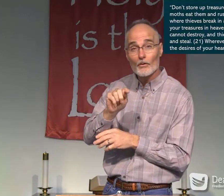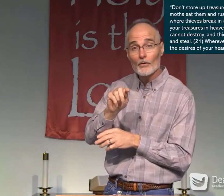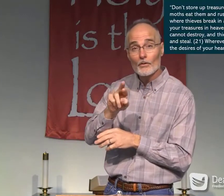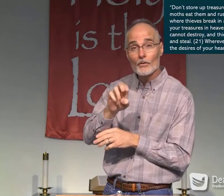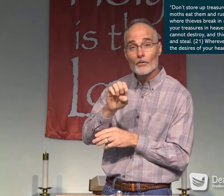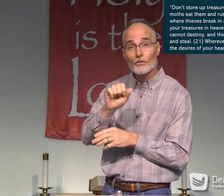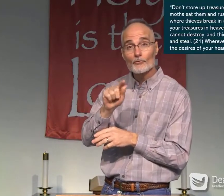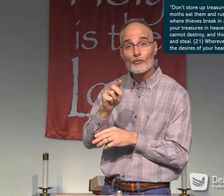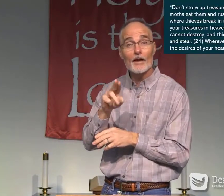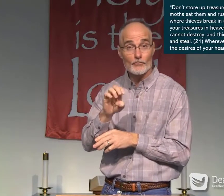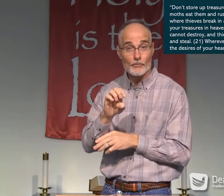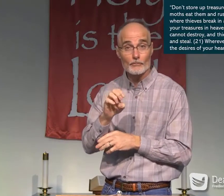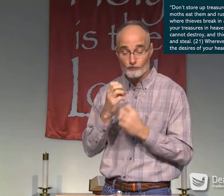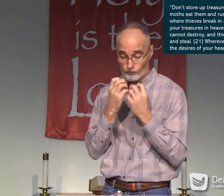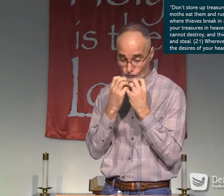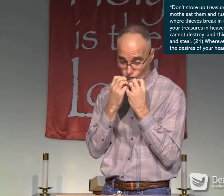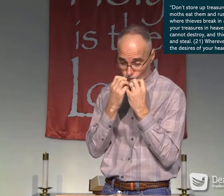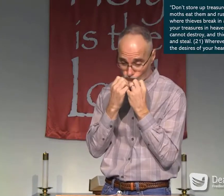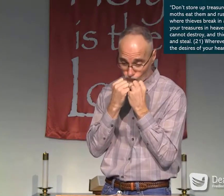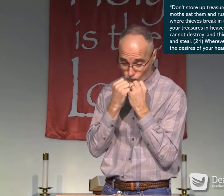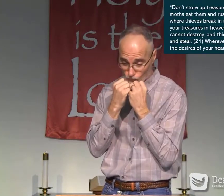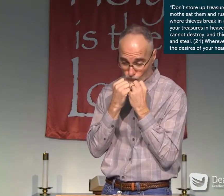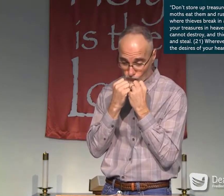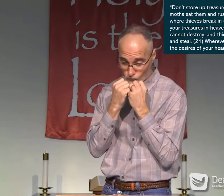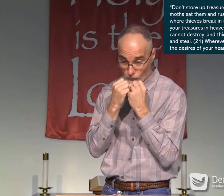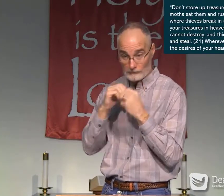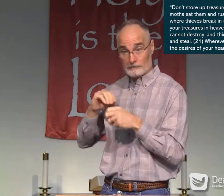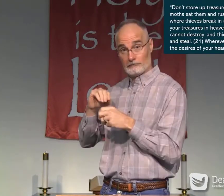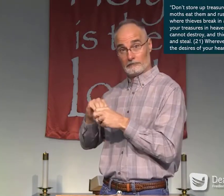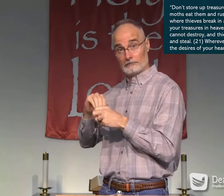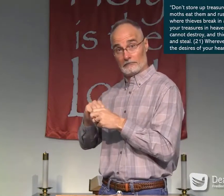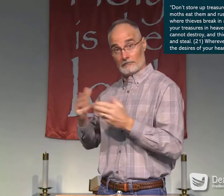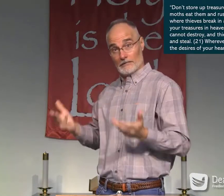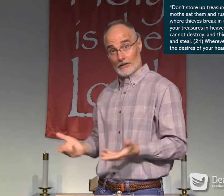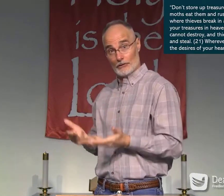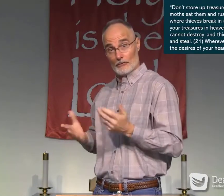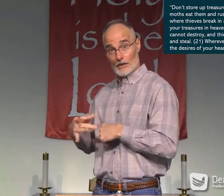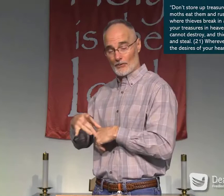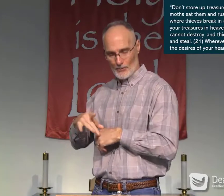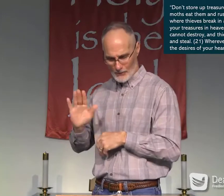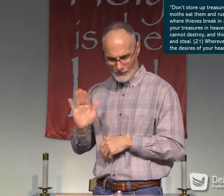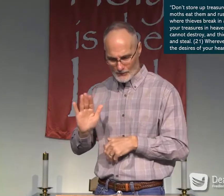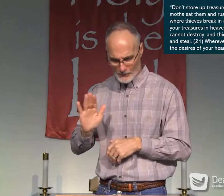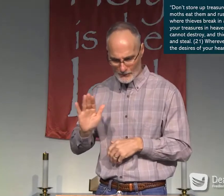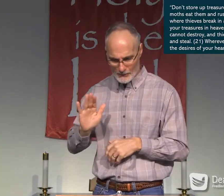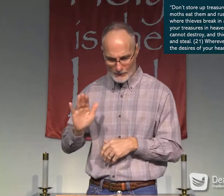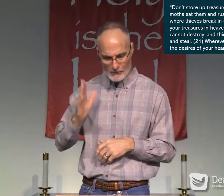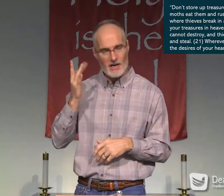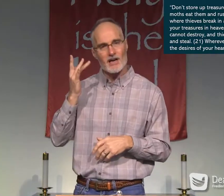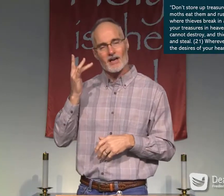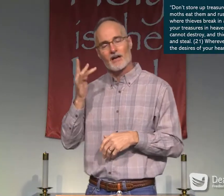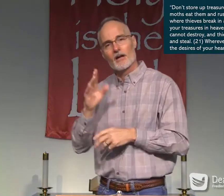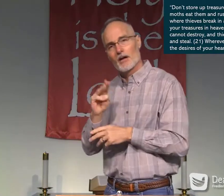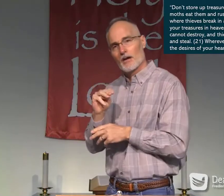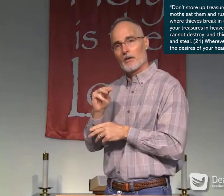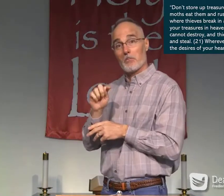And he said, don't store up your treasures here on earth,